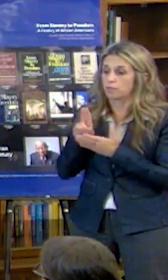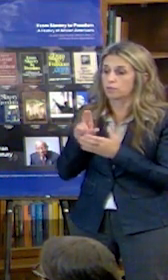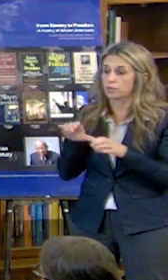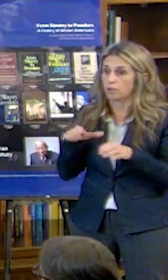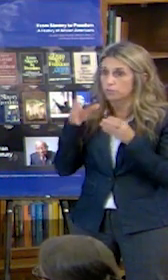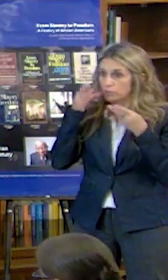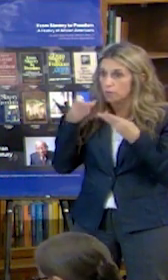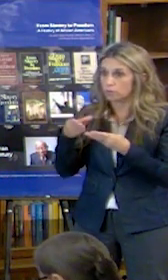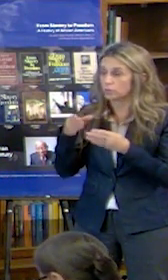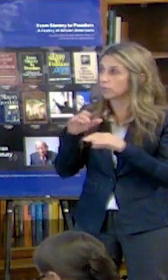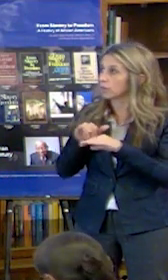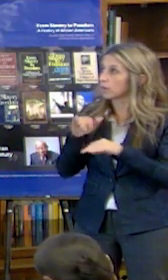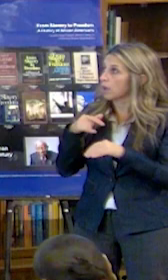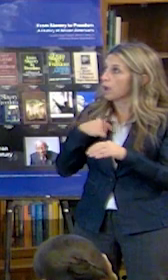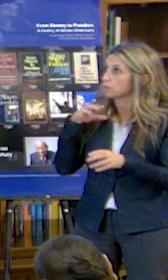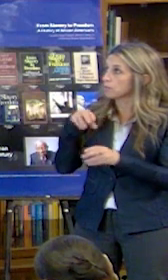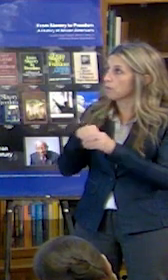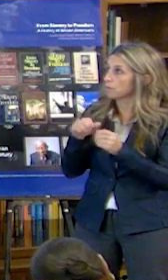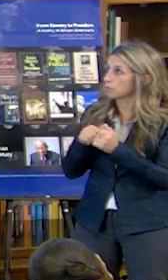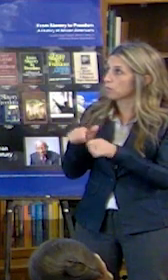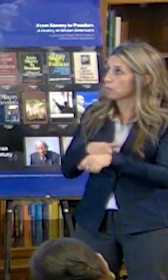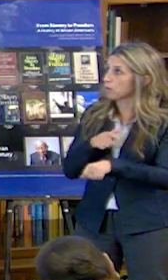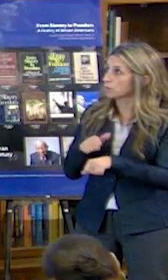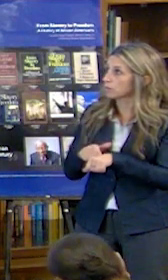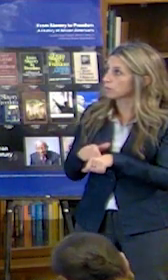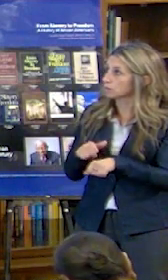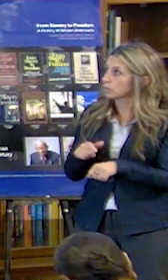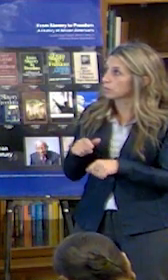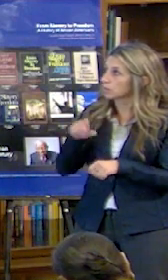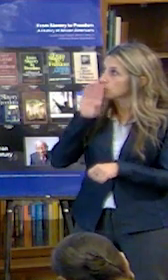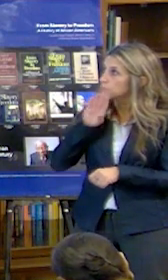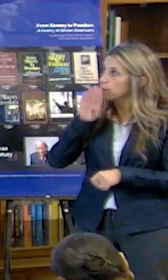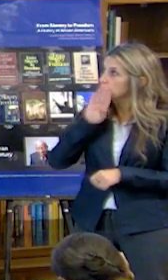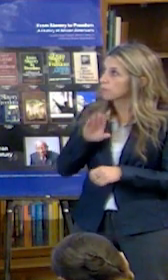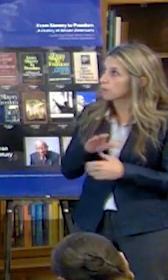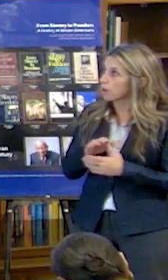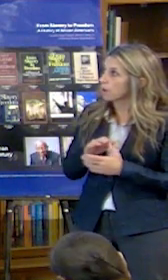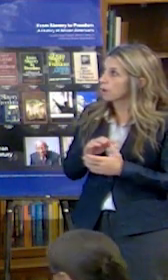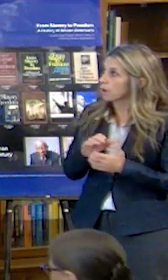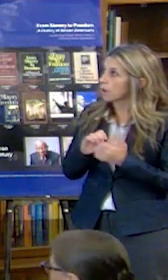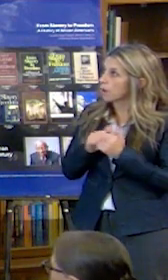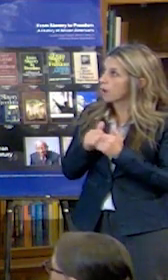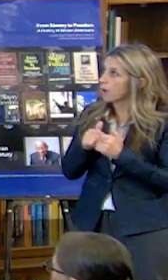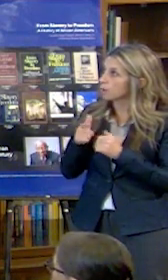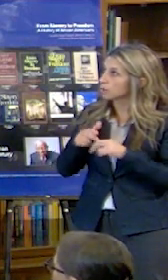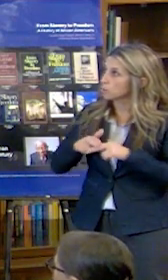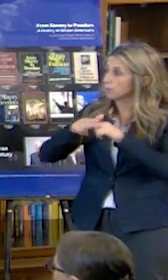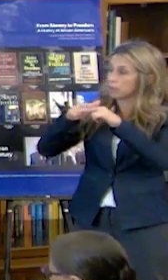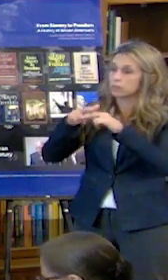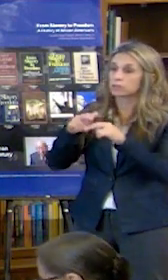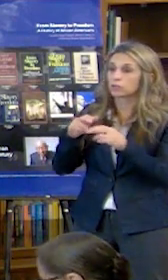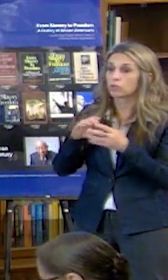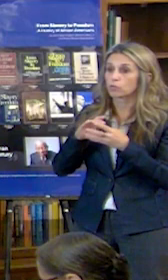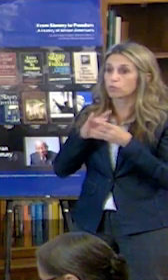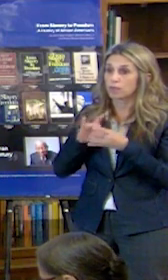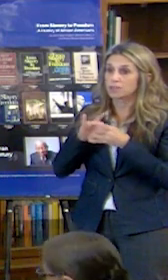ser involved in for a long time is very frustra how you build